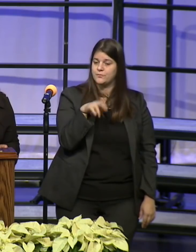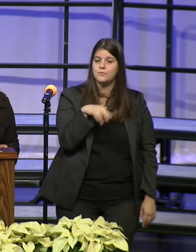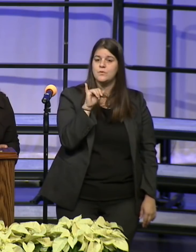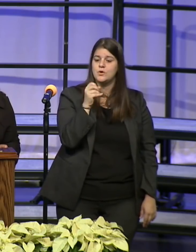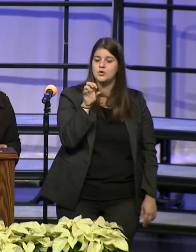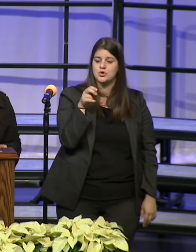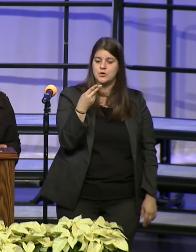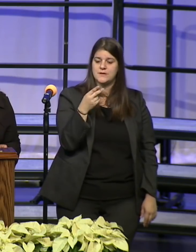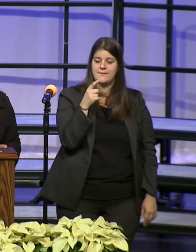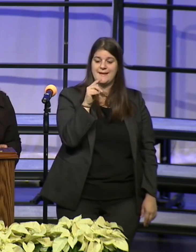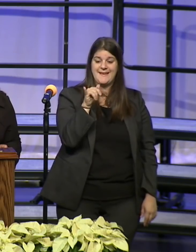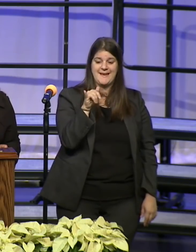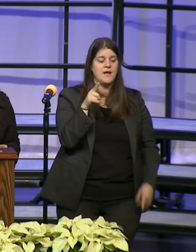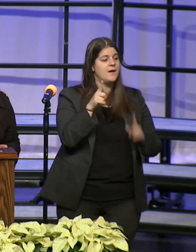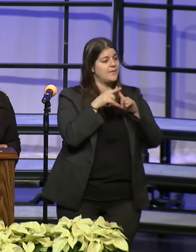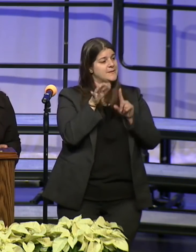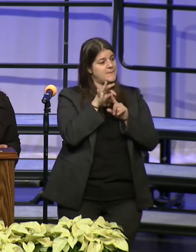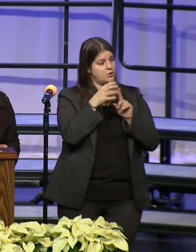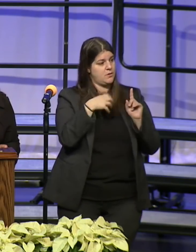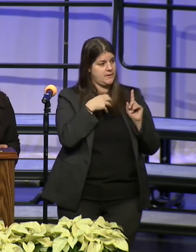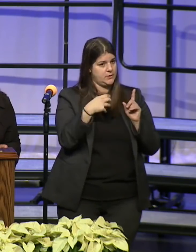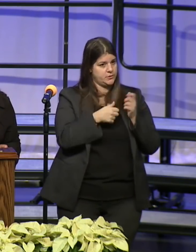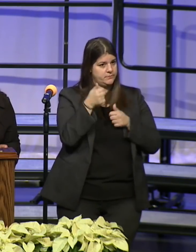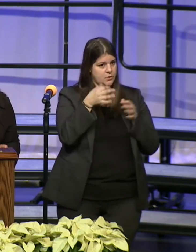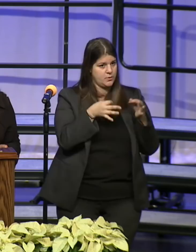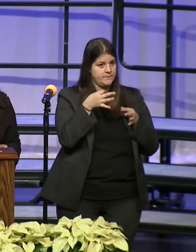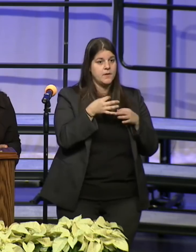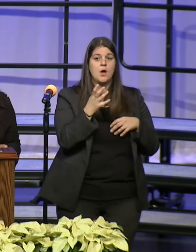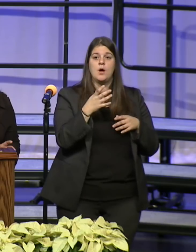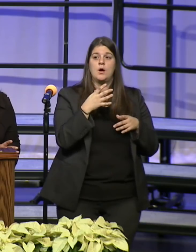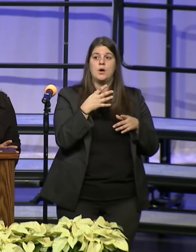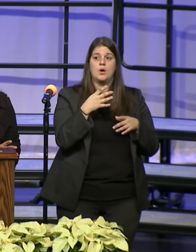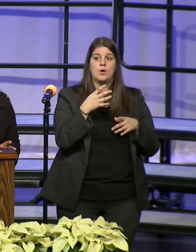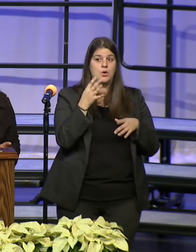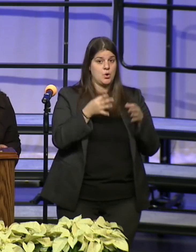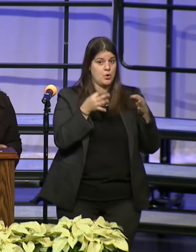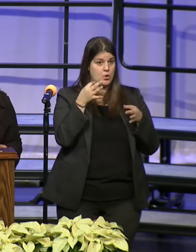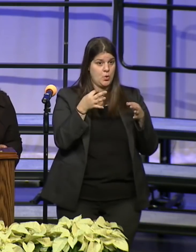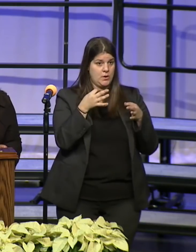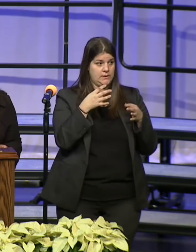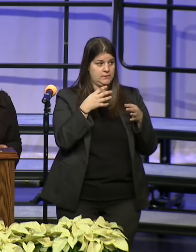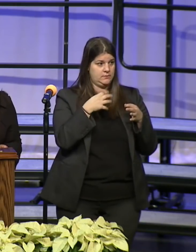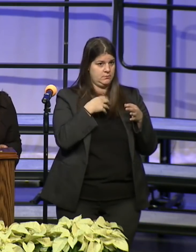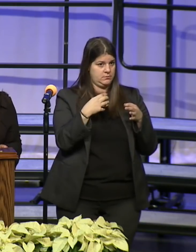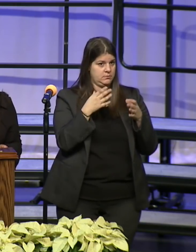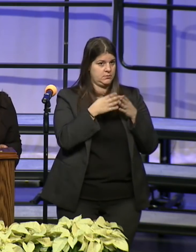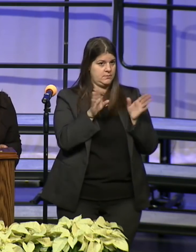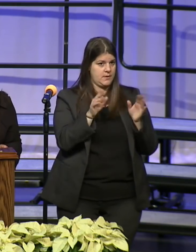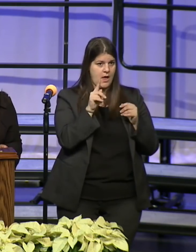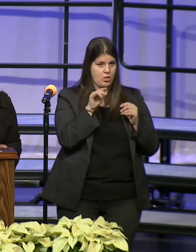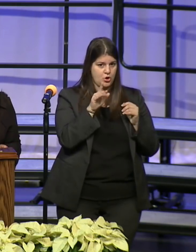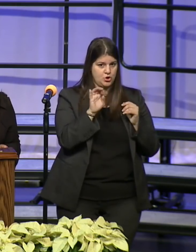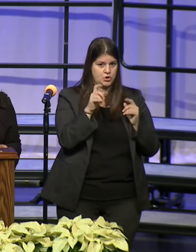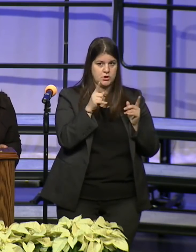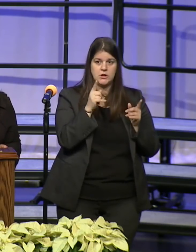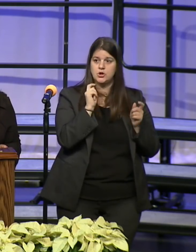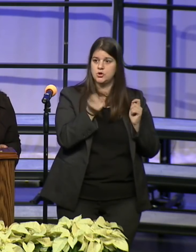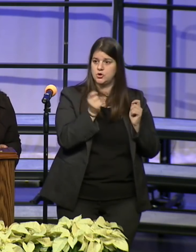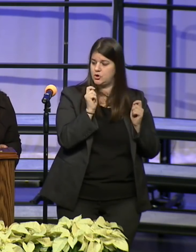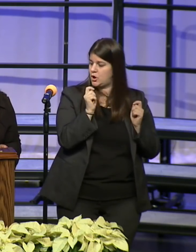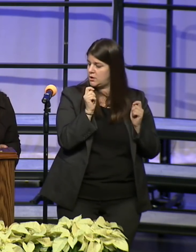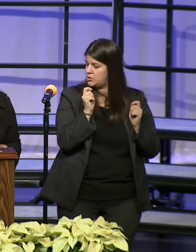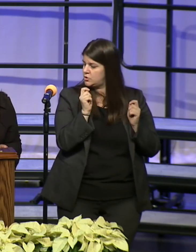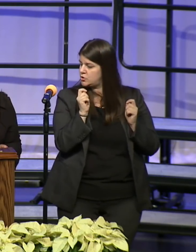of the Court of Special Appeals, Donald Beachley, Judge, Court of the Special Appeals at Large, Matthew Fader, Judge, Court of the